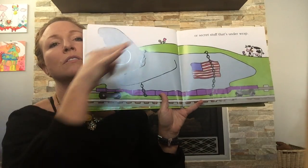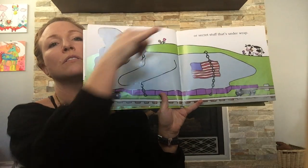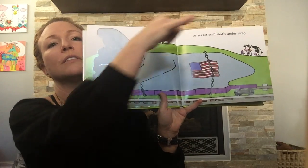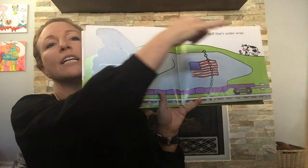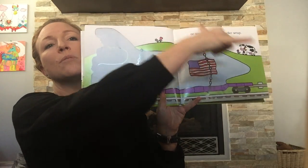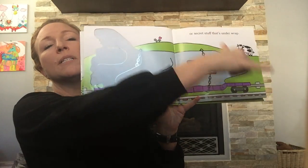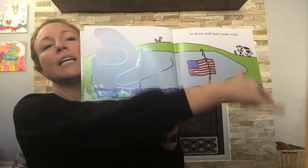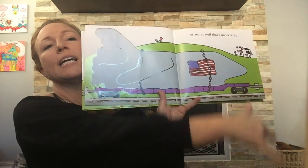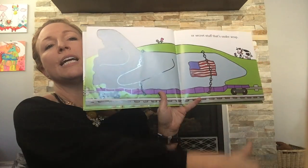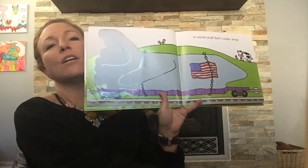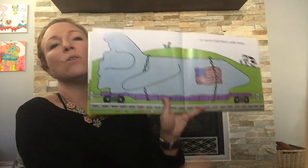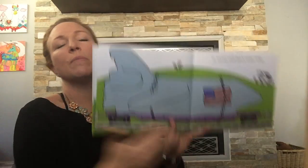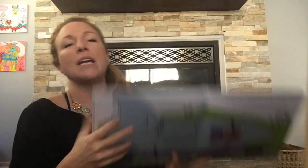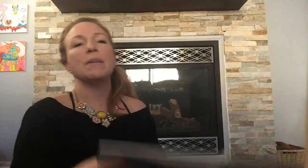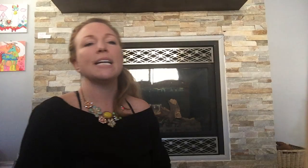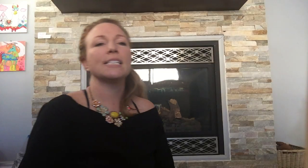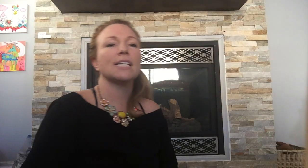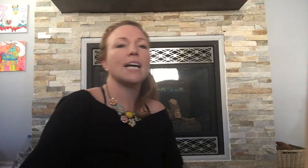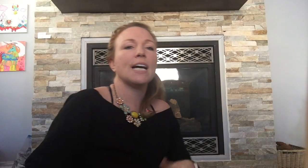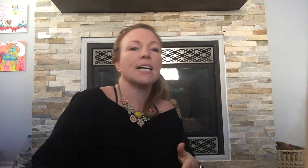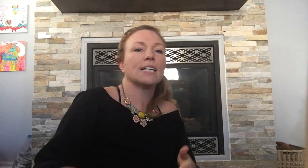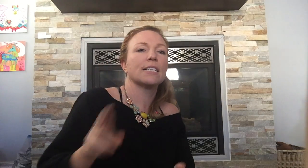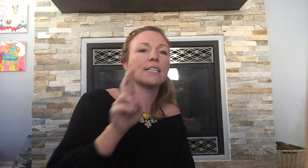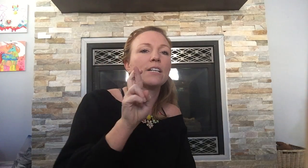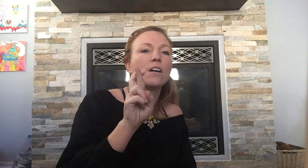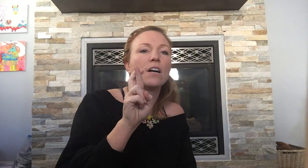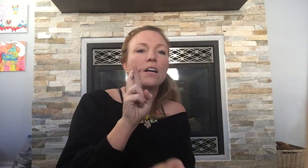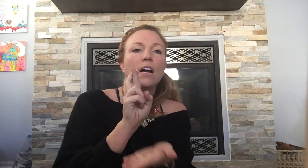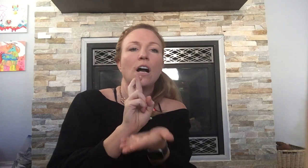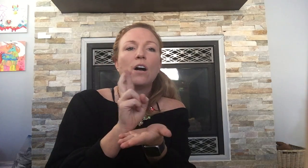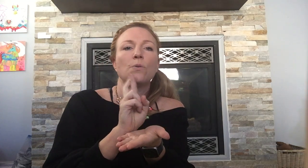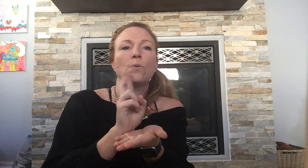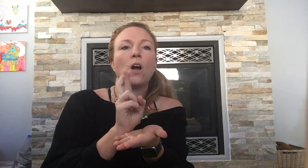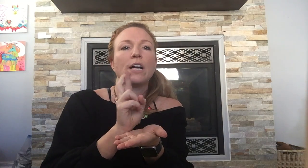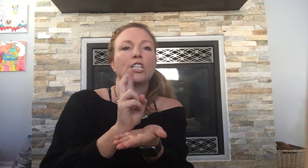An airplane, or maybe it's the letter R, a rocket ship.